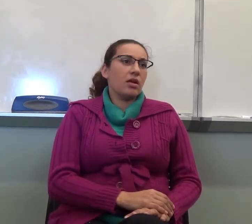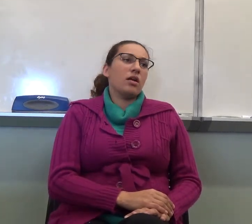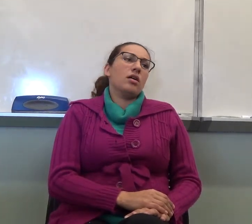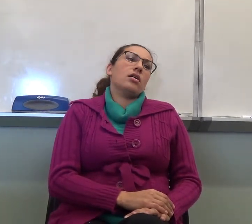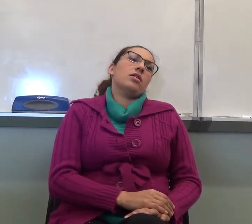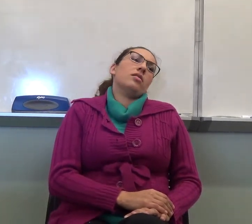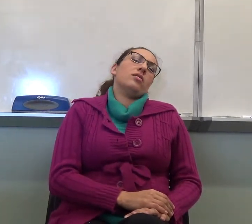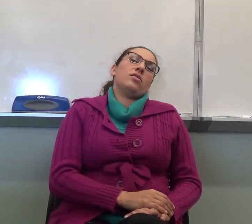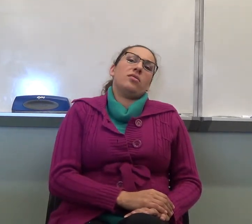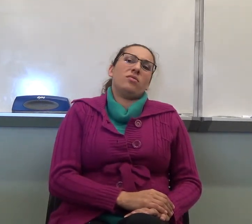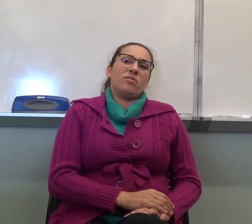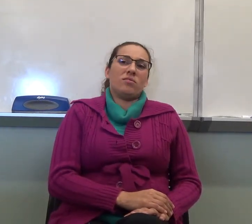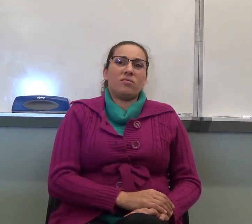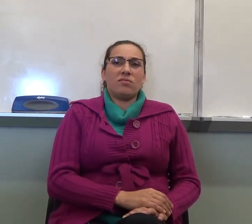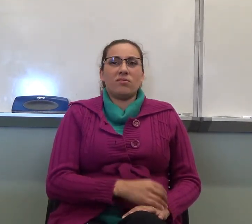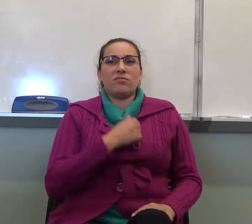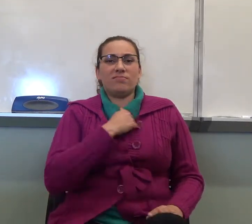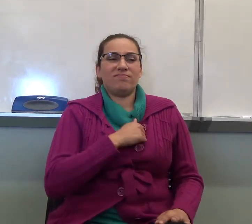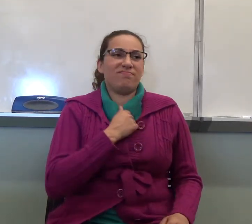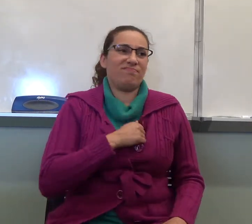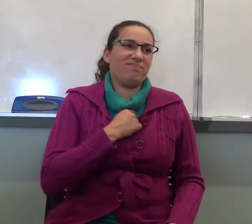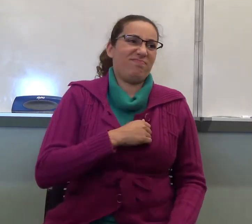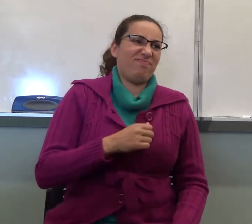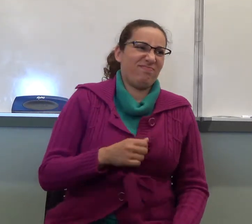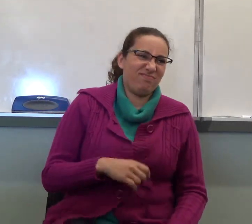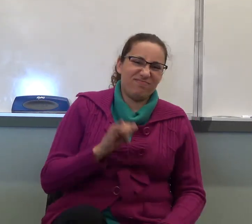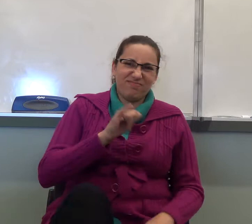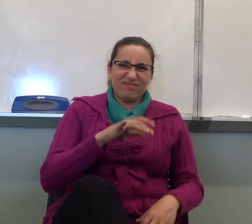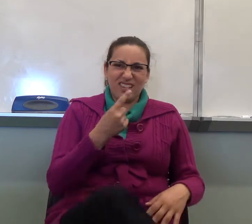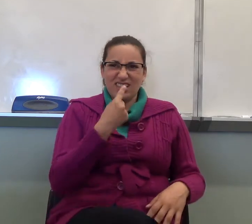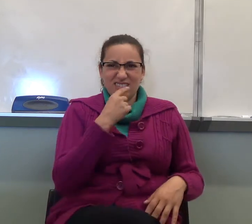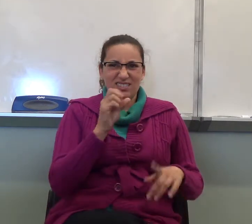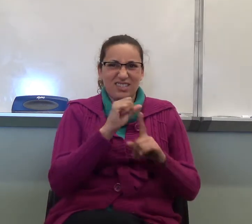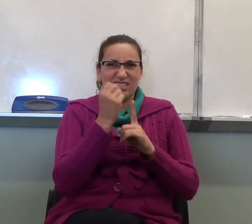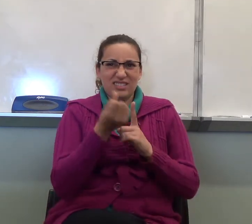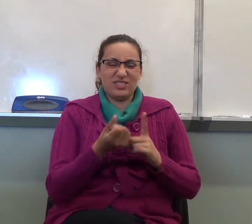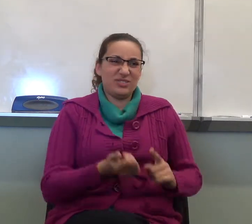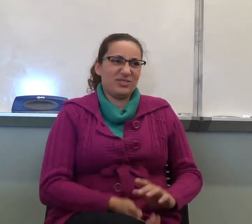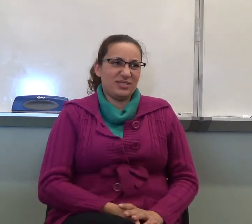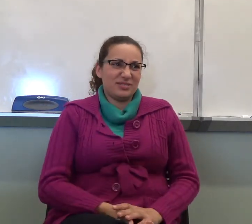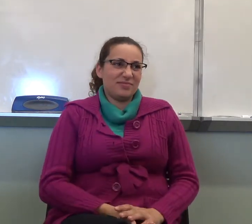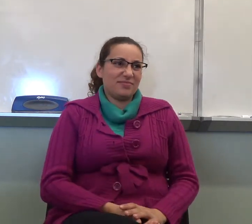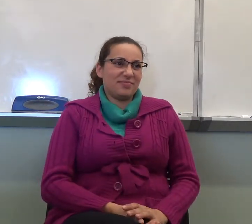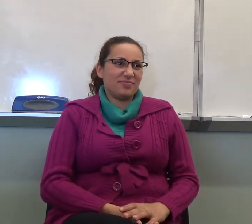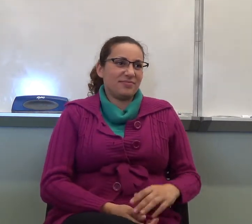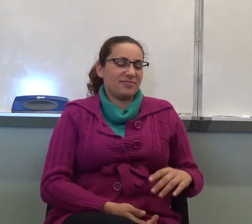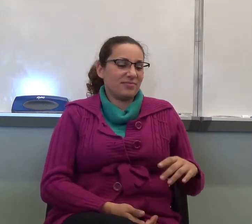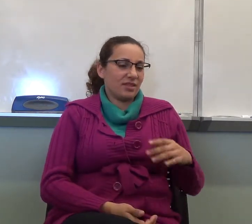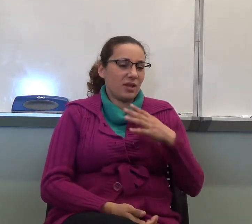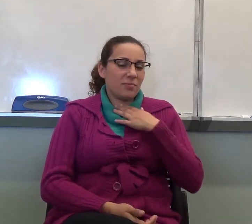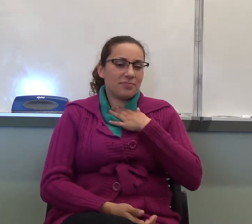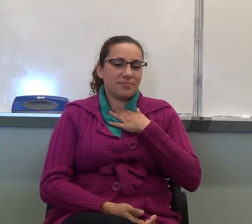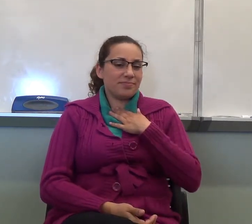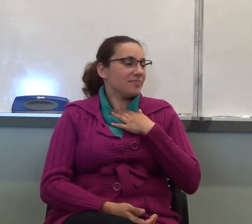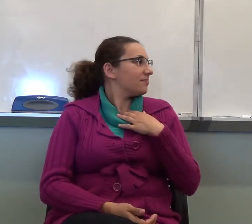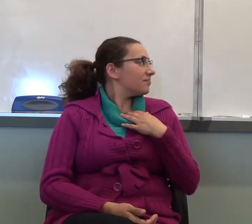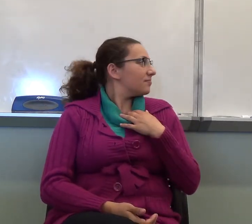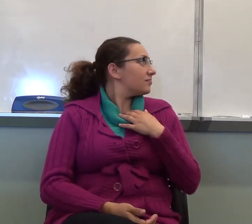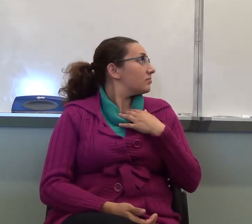Now, how about that other side over there? Well, I've never drawn it with that side there before.